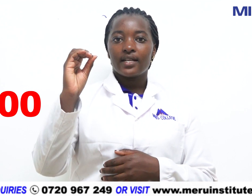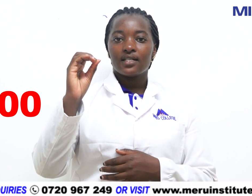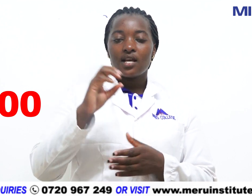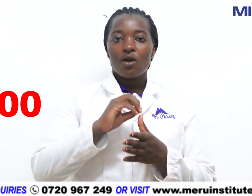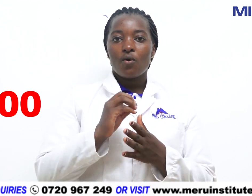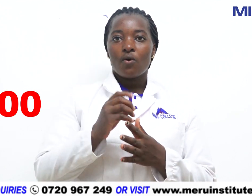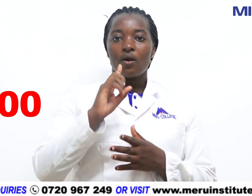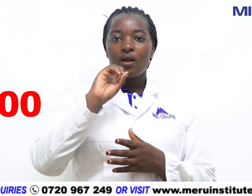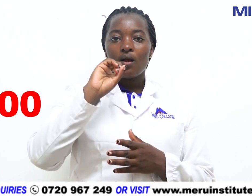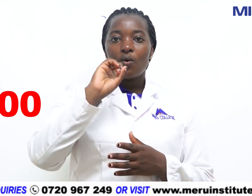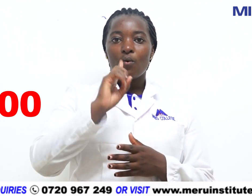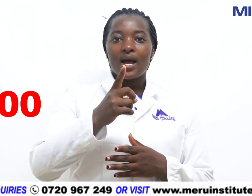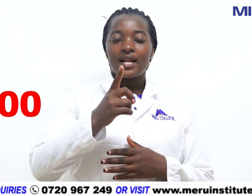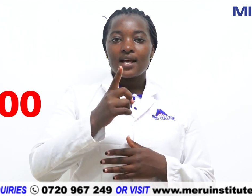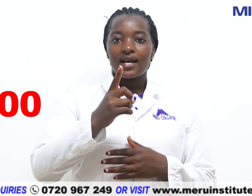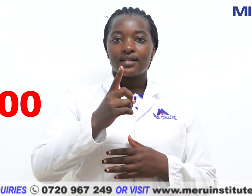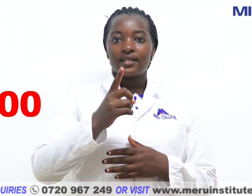100 or 100,